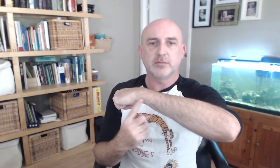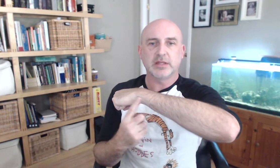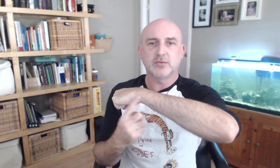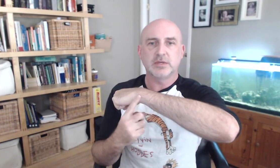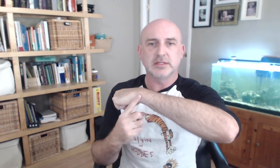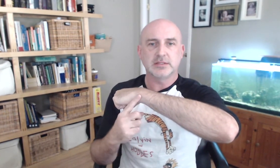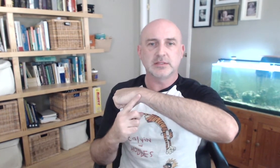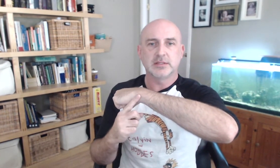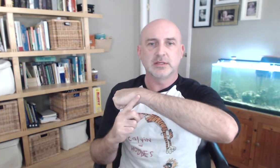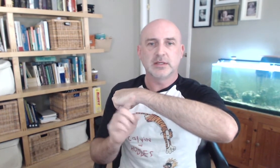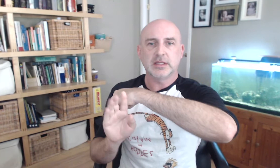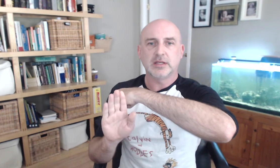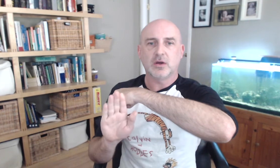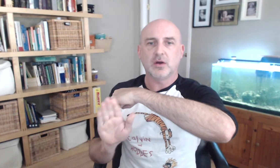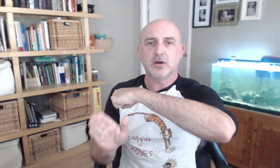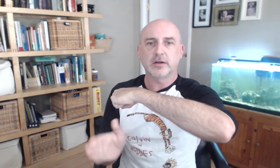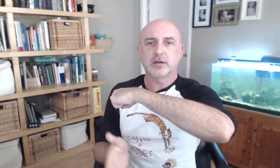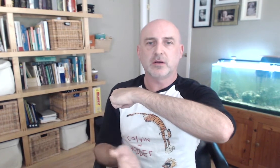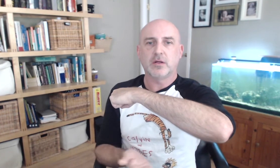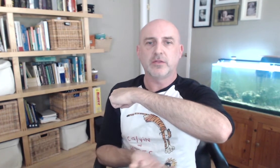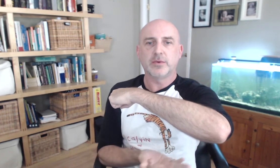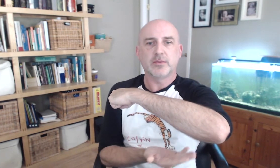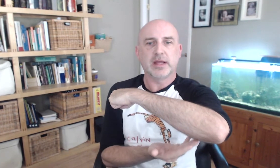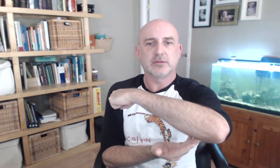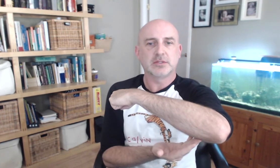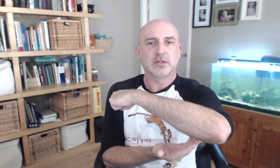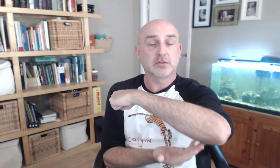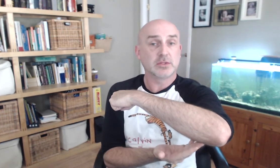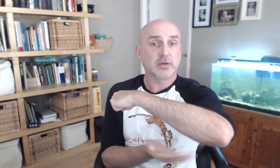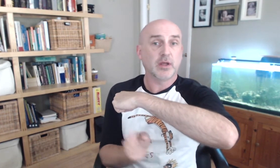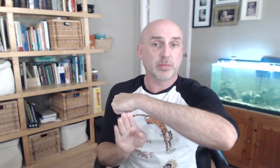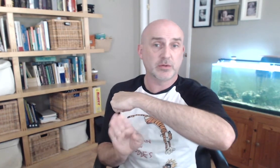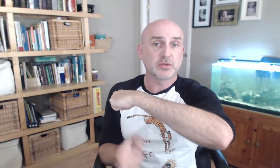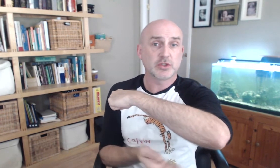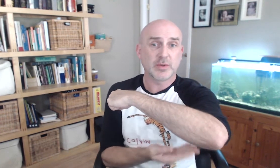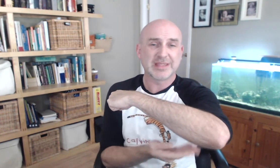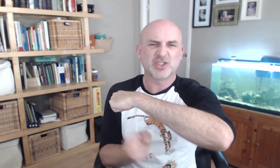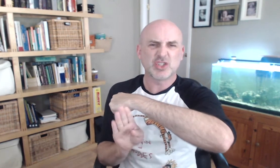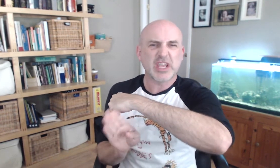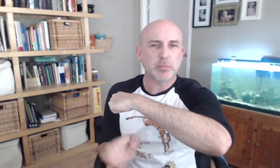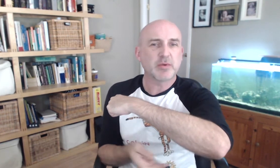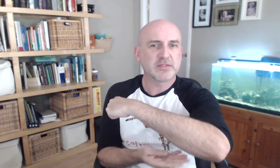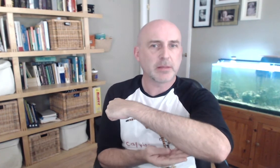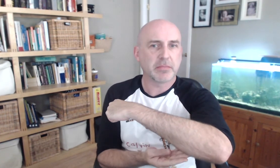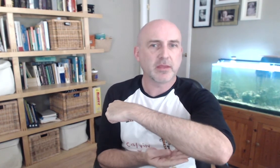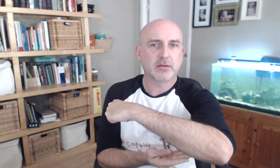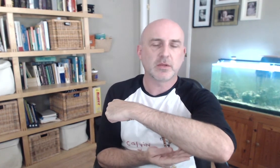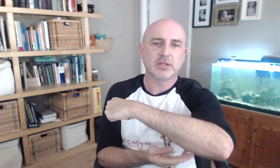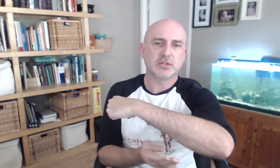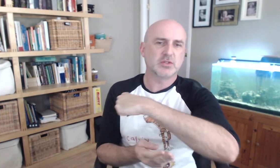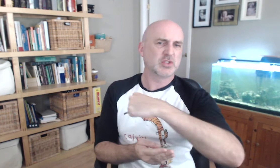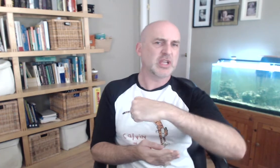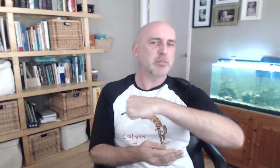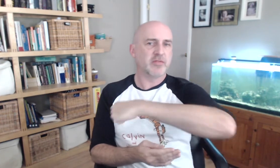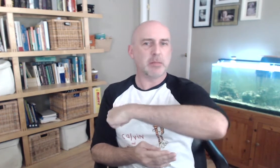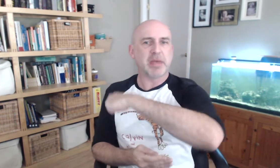the wrist in an arc all the way around to close to your elbow, showing the shape of something, okay, showing the shape of that